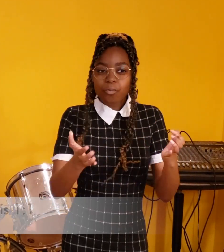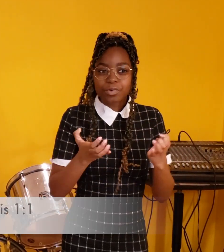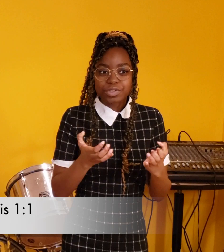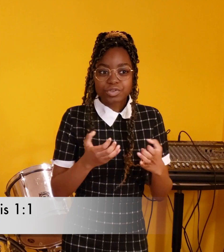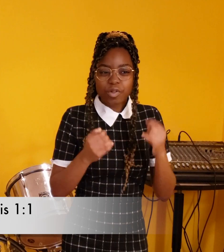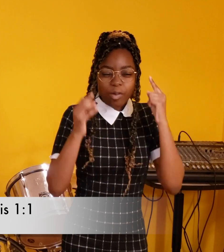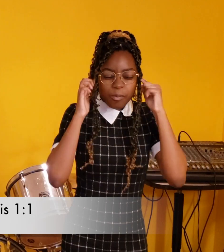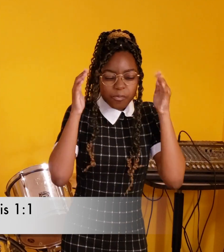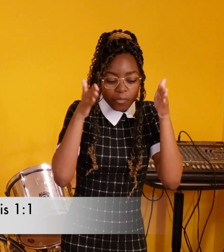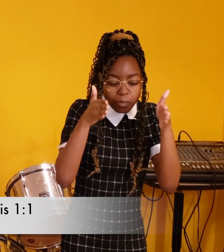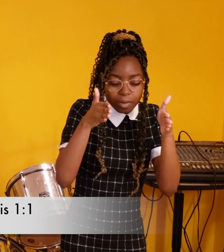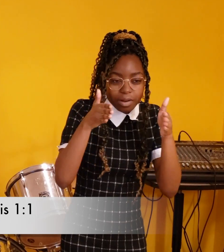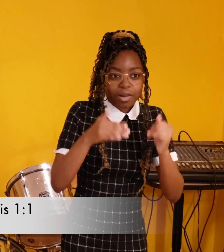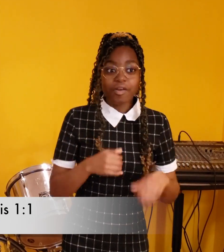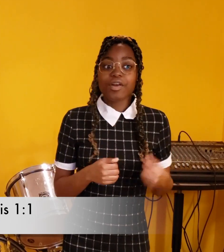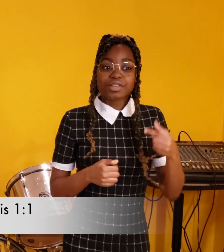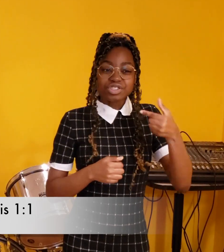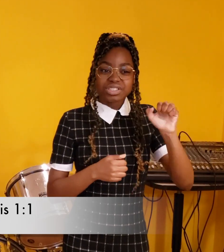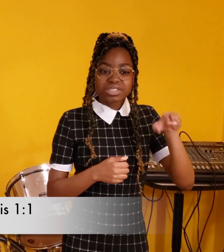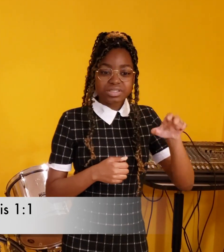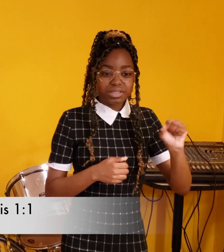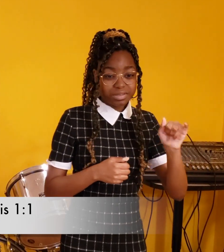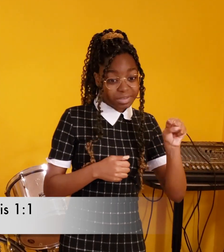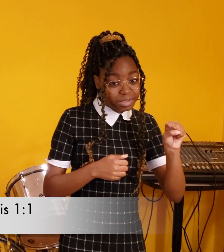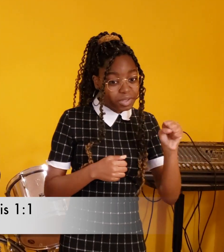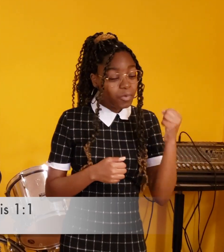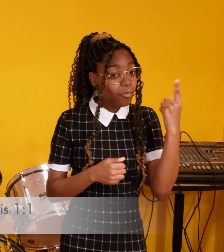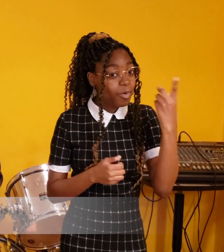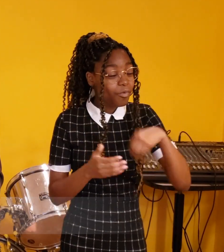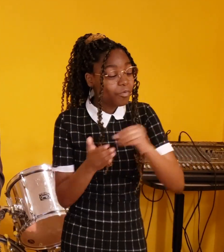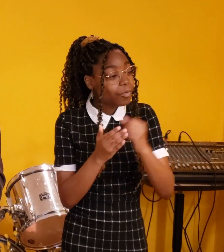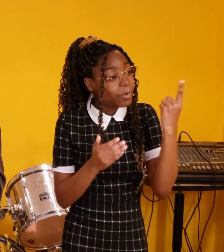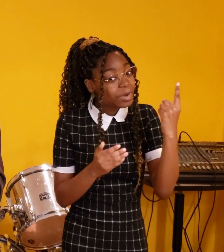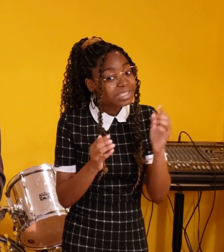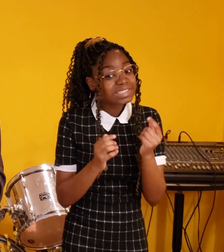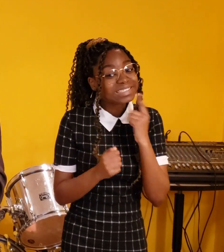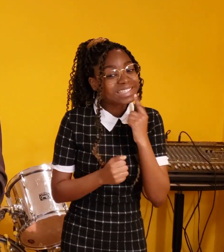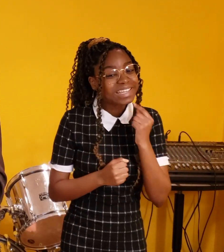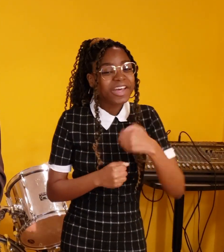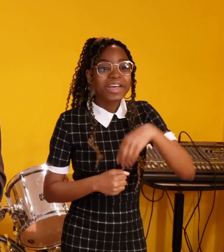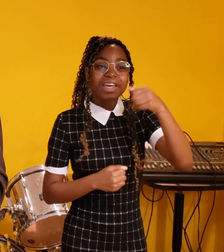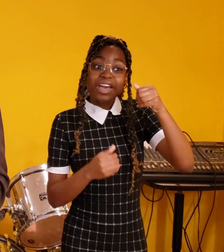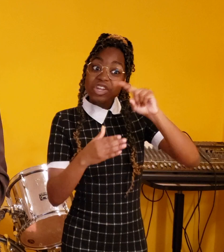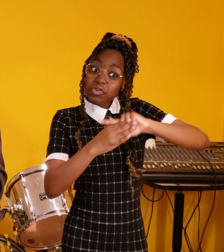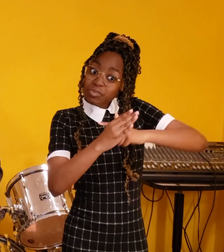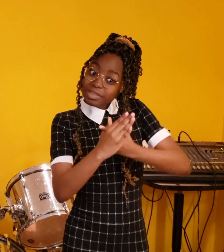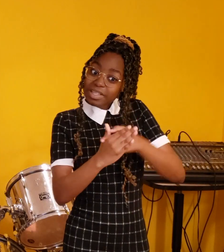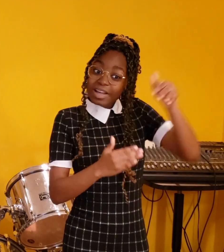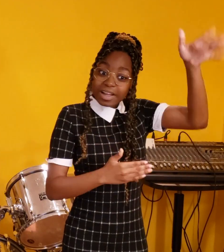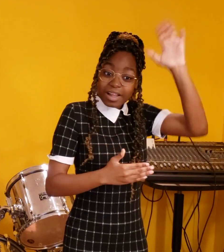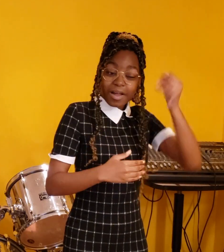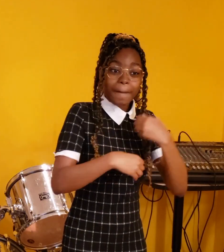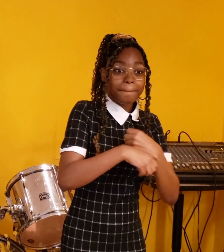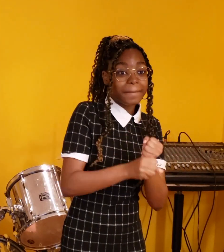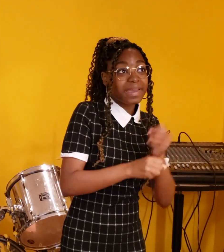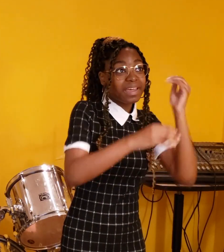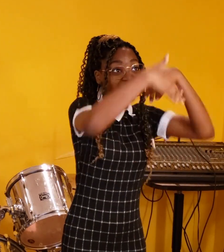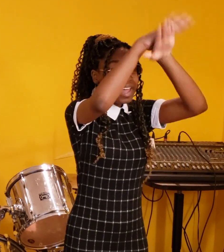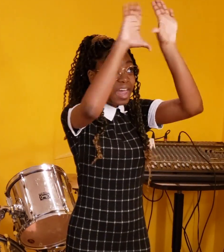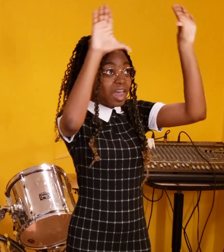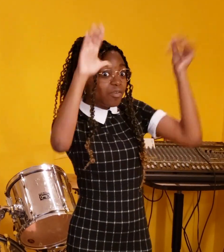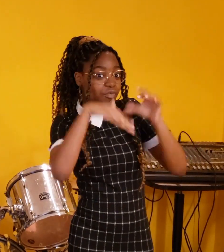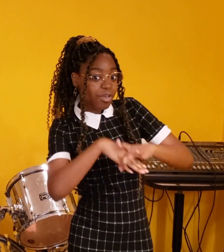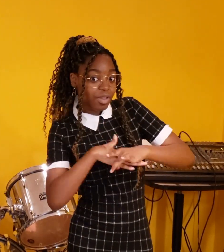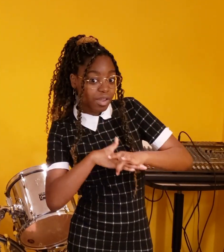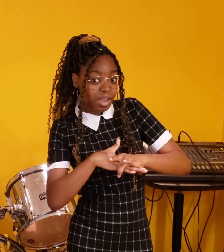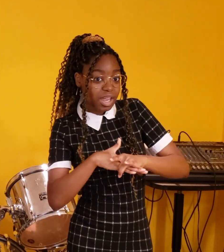carefully. Genesis chapter 1 verse 1 says, in the beginning, God created the heaven and the earth. And what